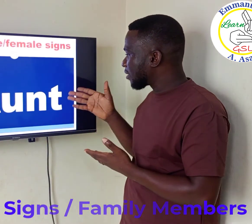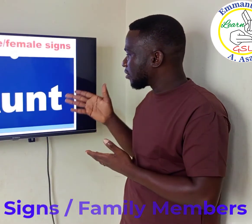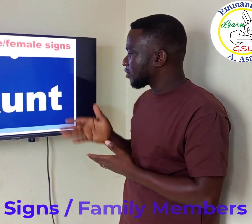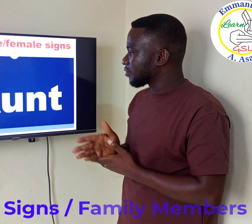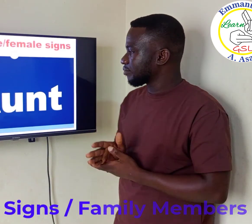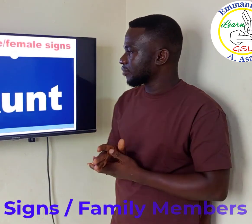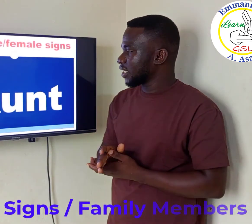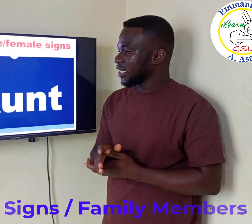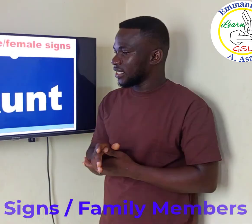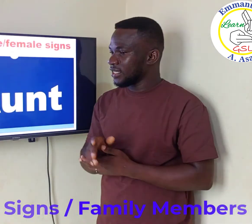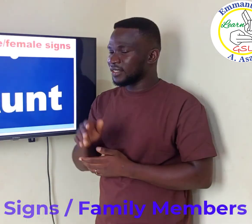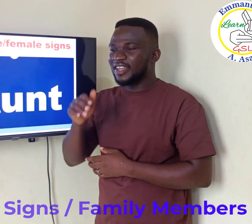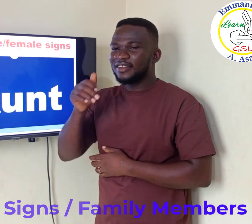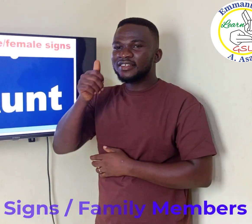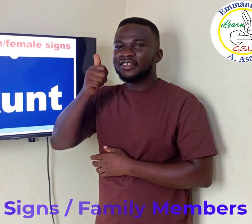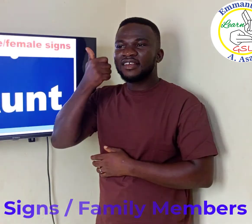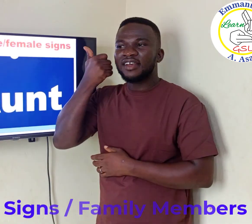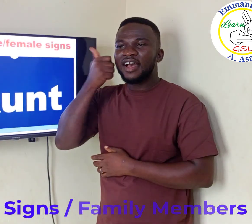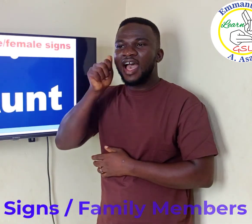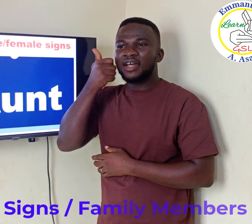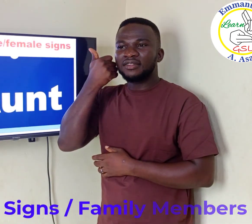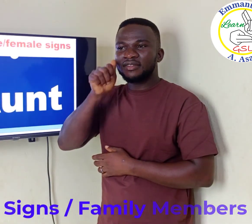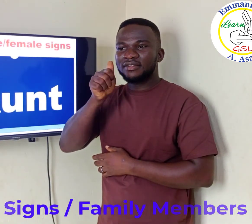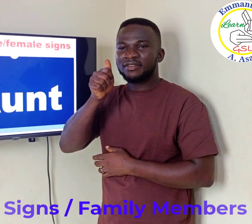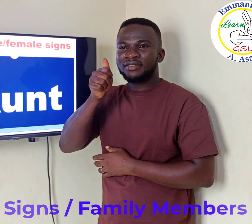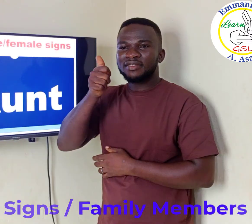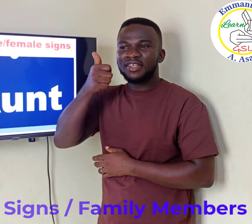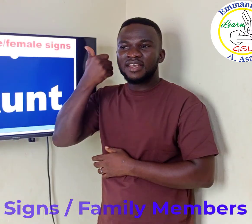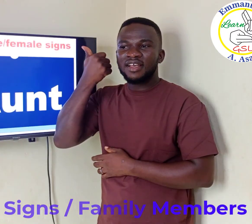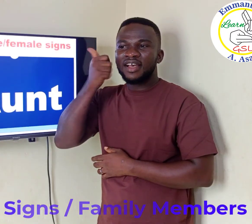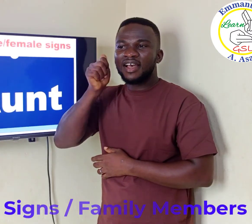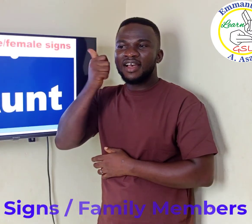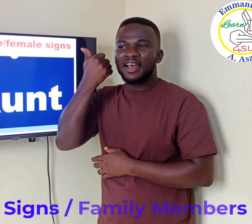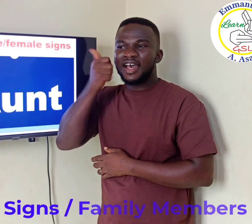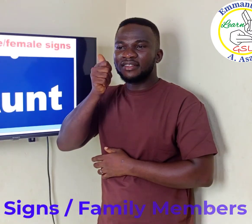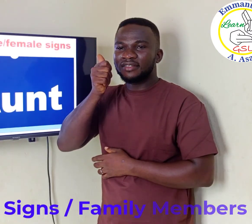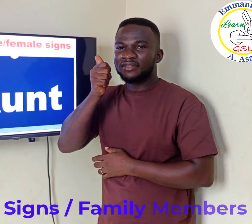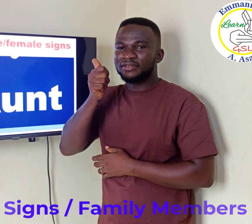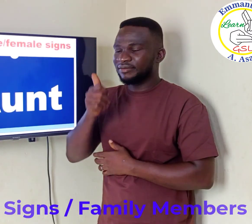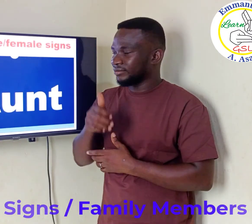Aunt is signed aunt, aunt.